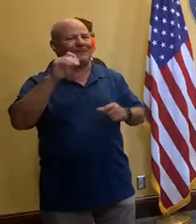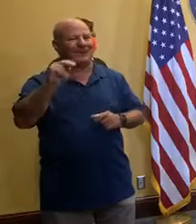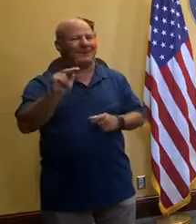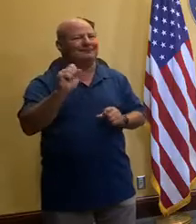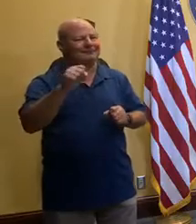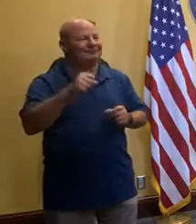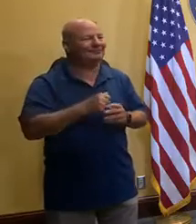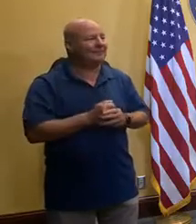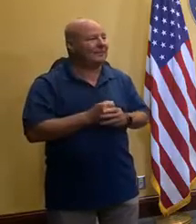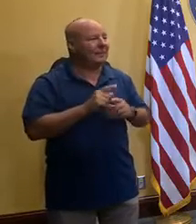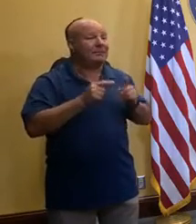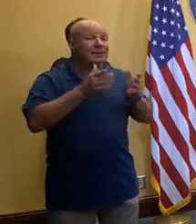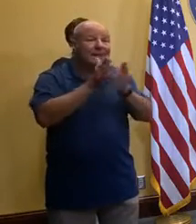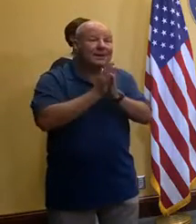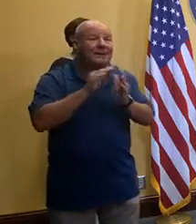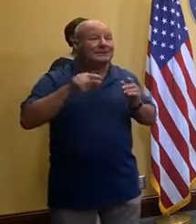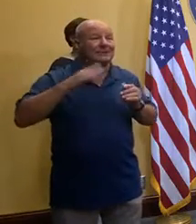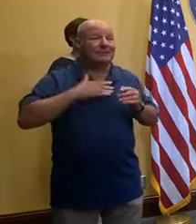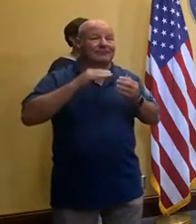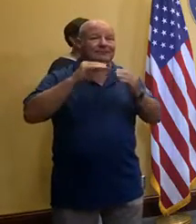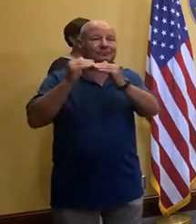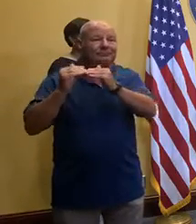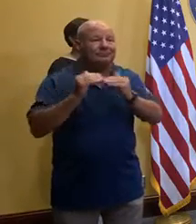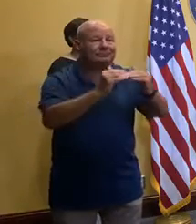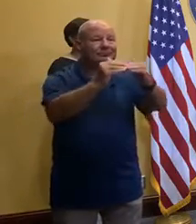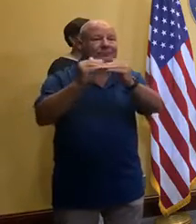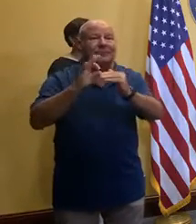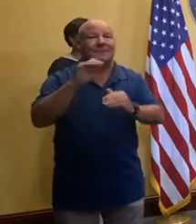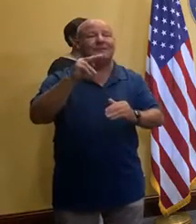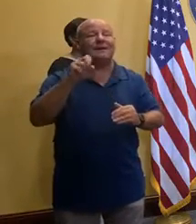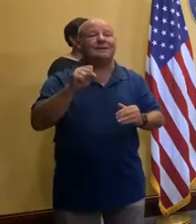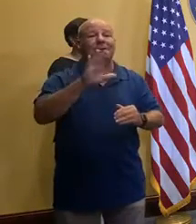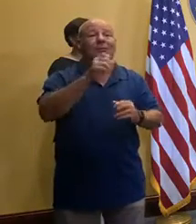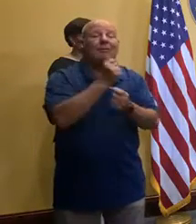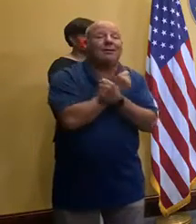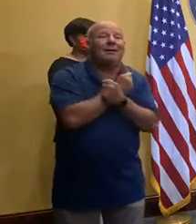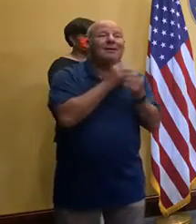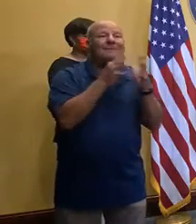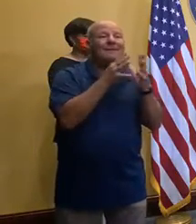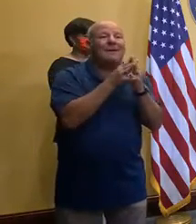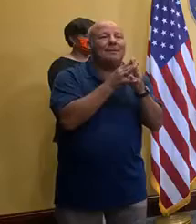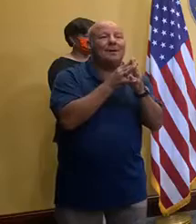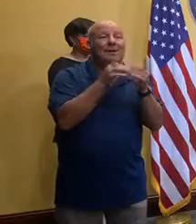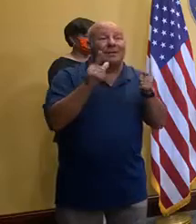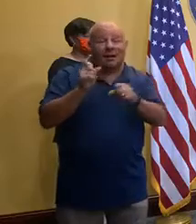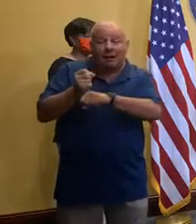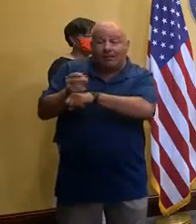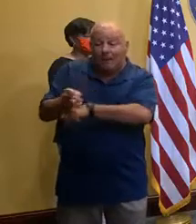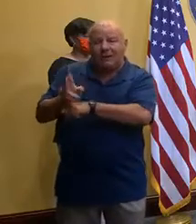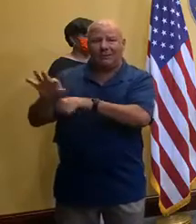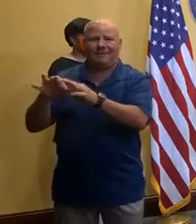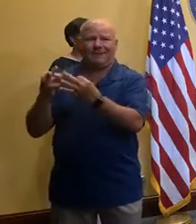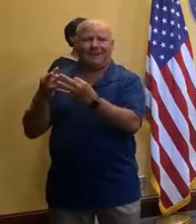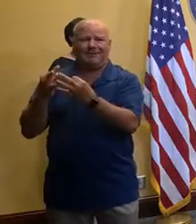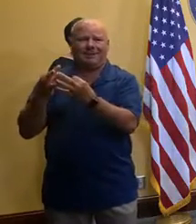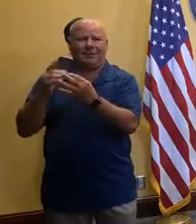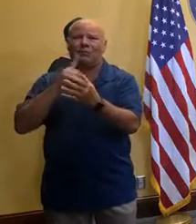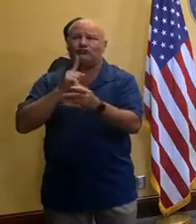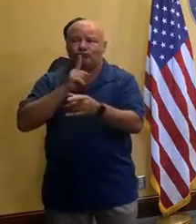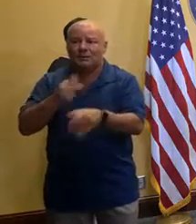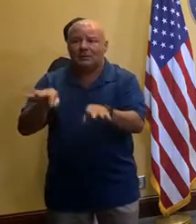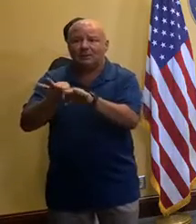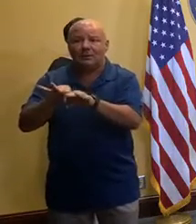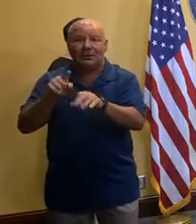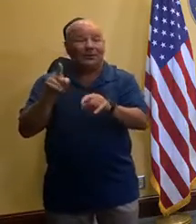I'm asking fellow fans not to let your love of football trump what's truly important, your family members who could fall